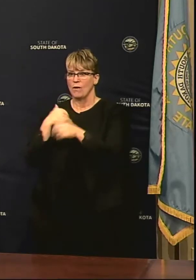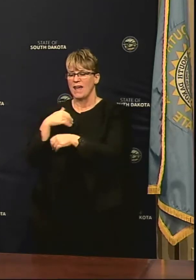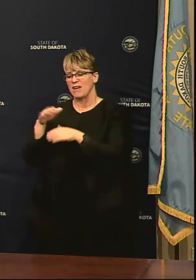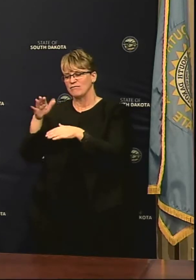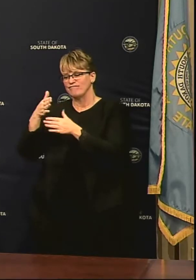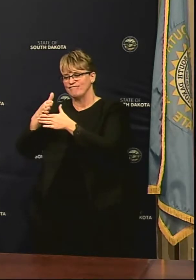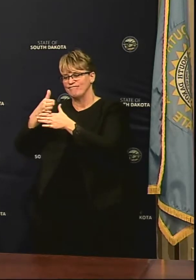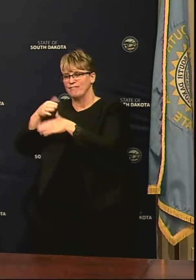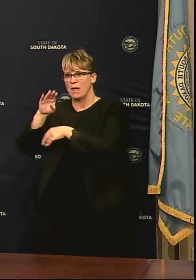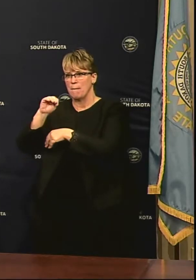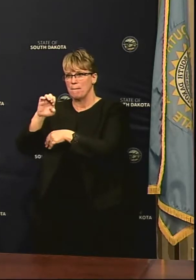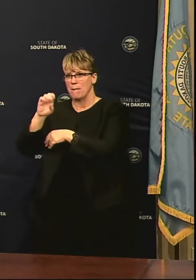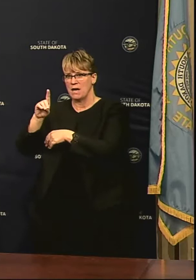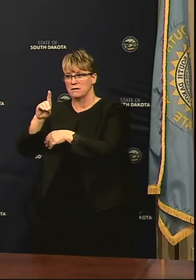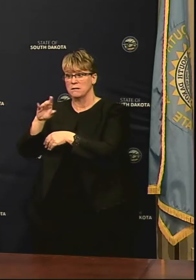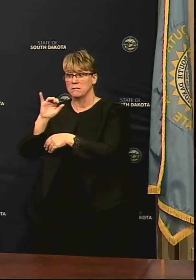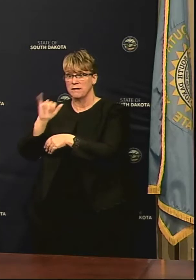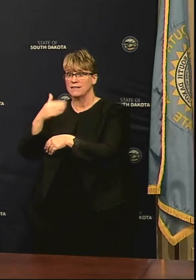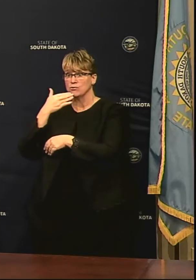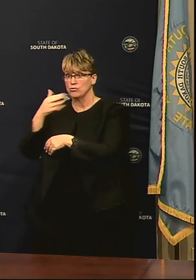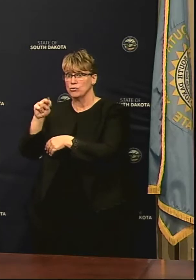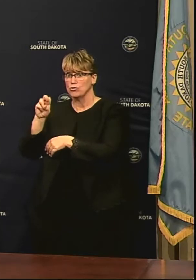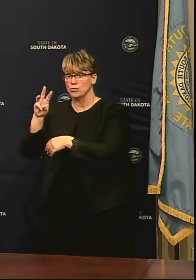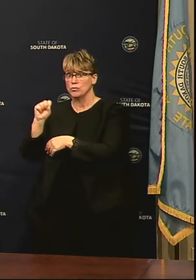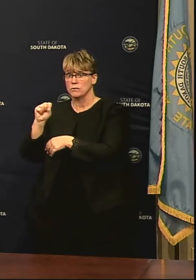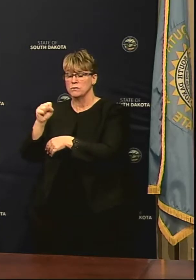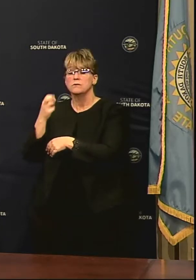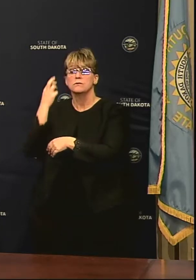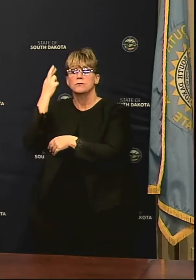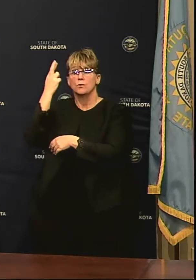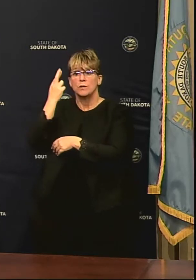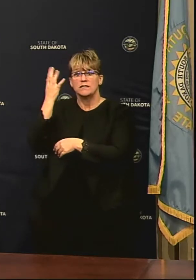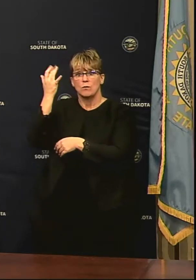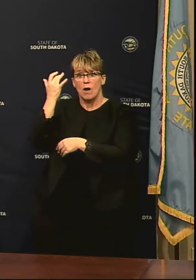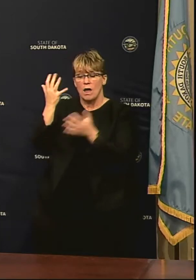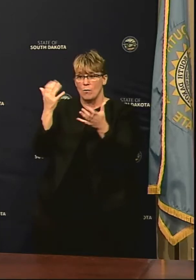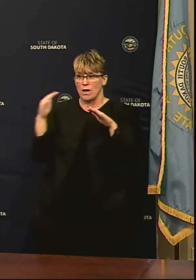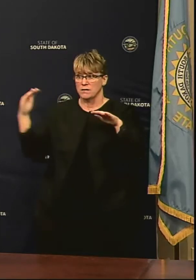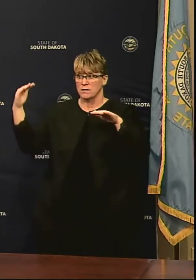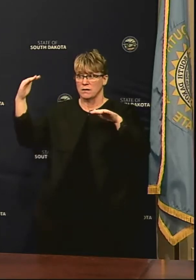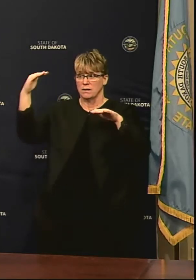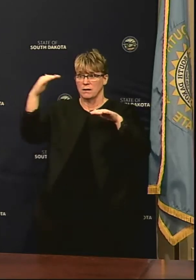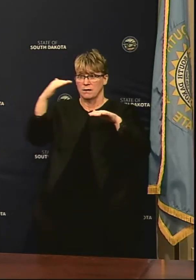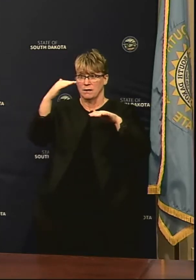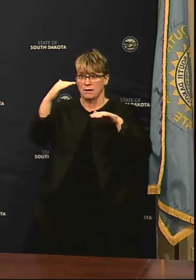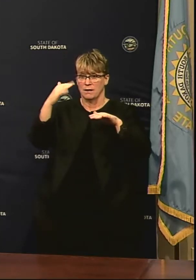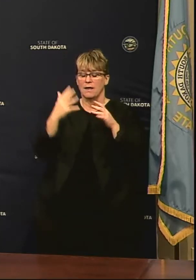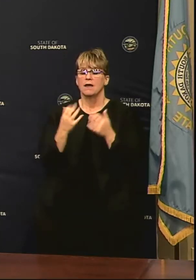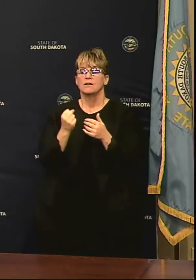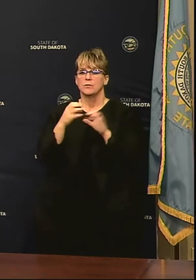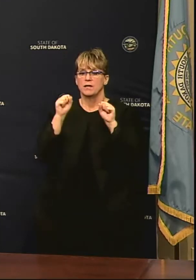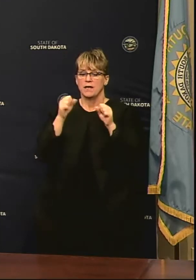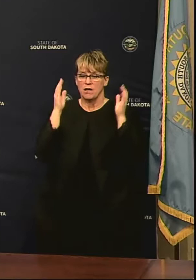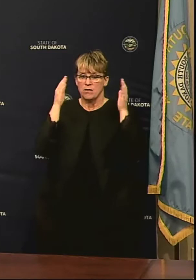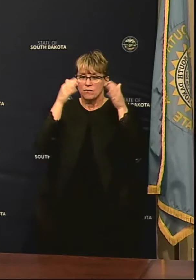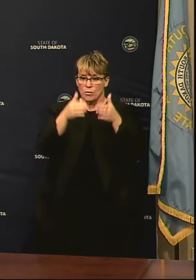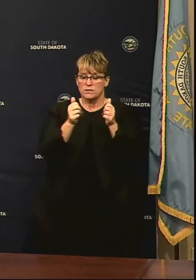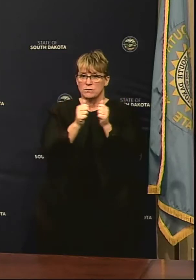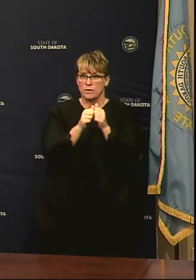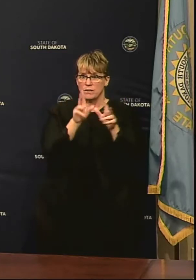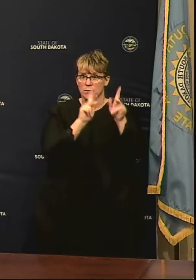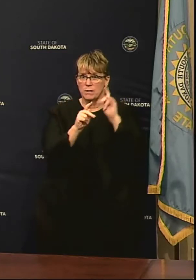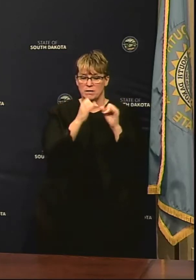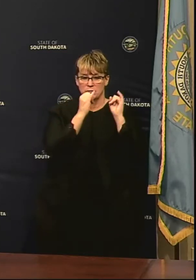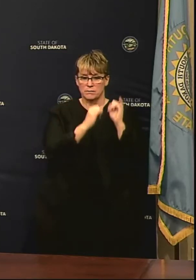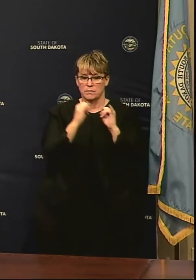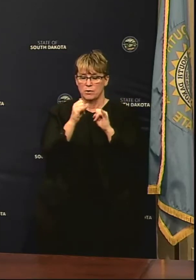mild symptoms. That's good news for us. The reason that we're seeking to flatten this curve again is so that we can focus on individuals who